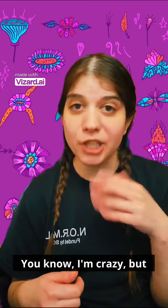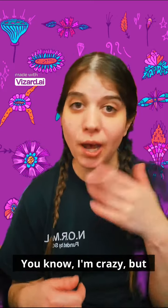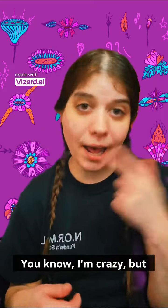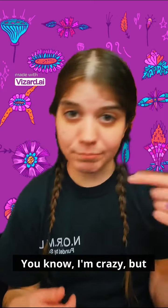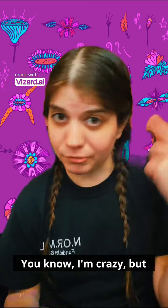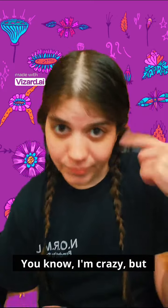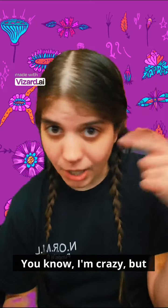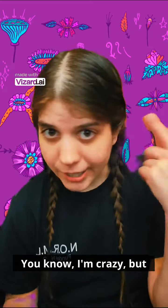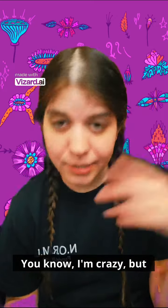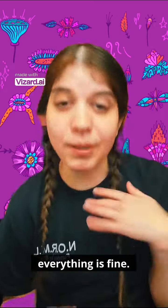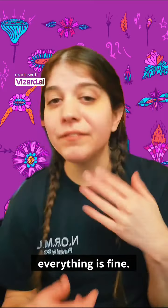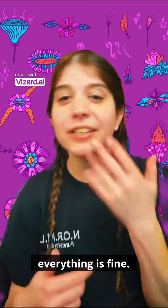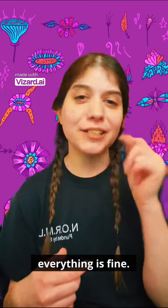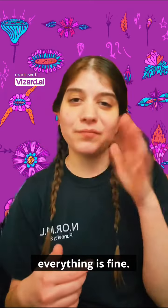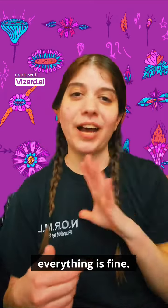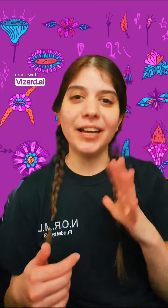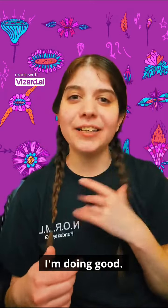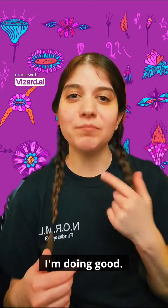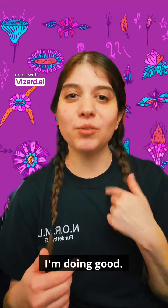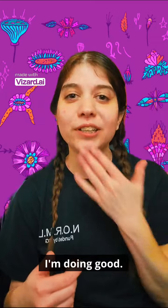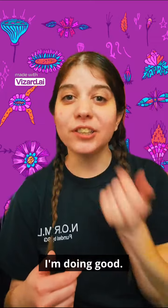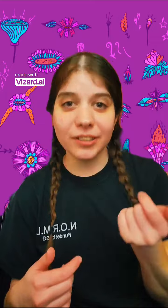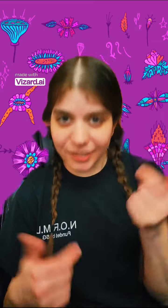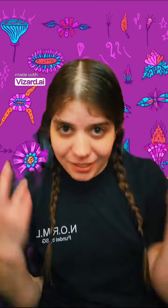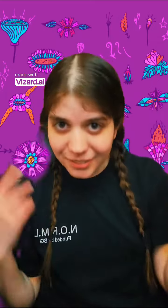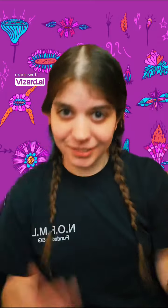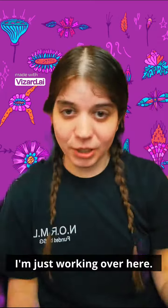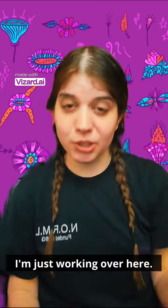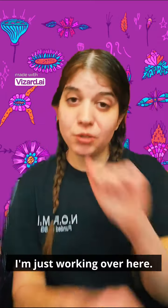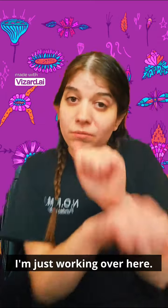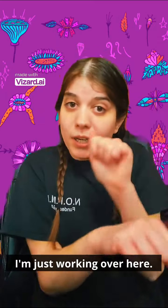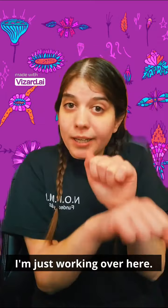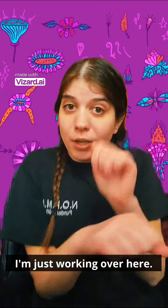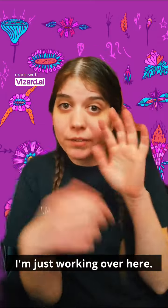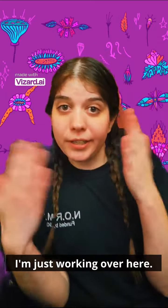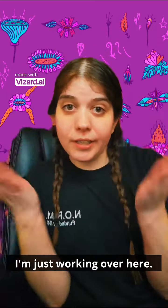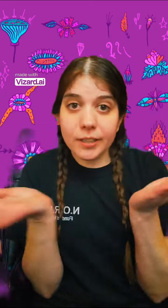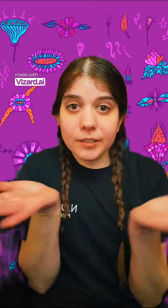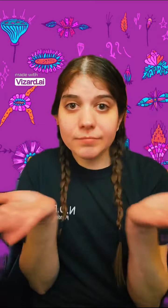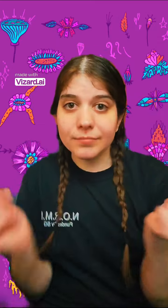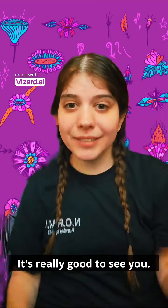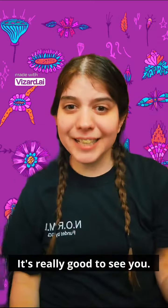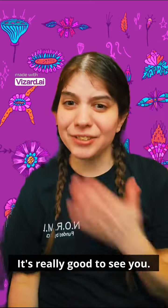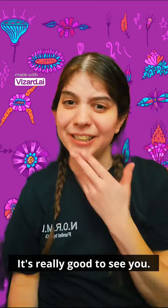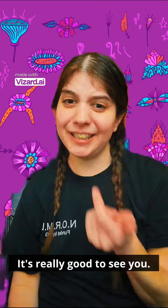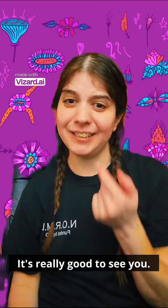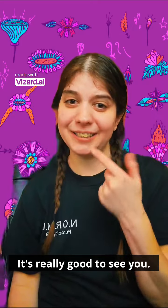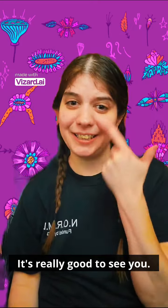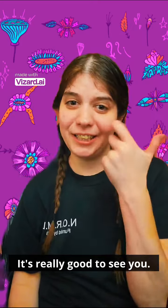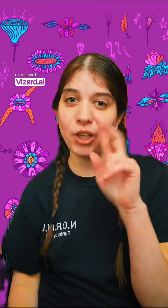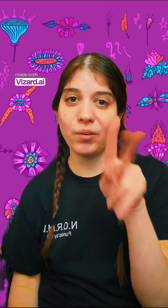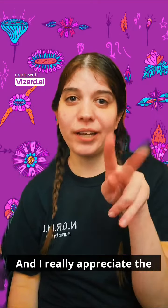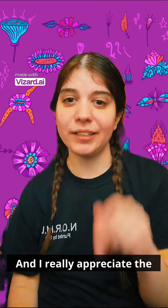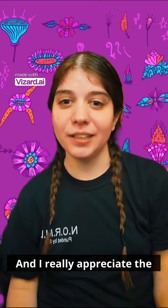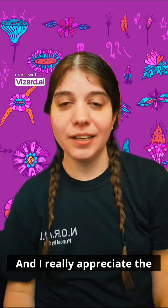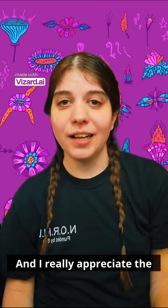I'm crazy, but everything is fine. I'm doing good. Just working over here. It's really good to see you, and